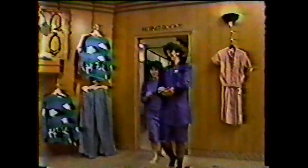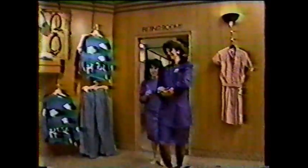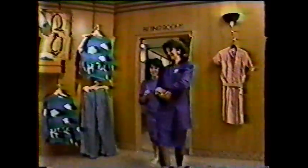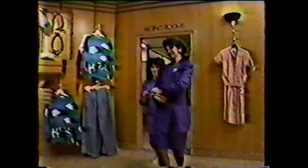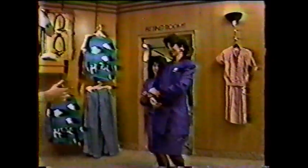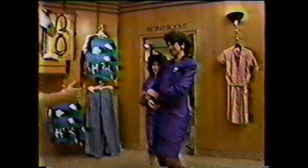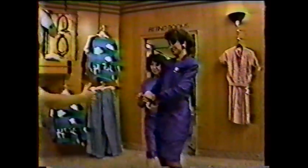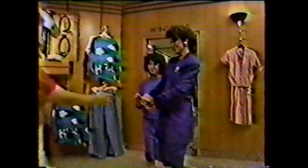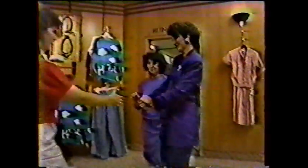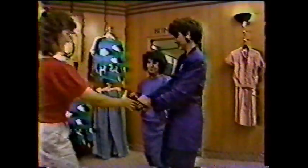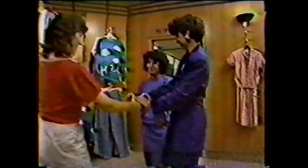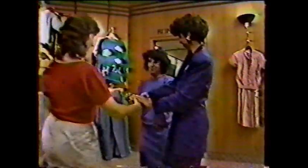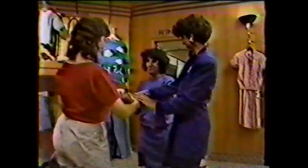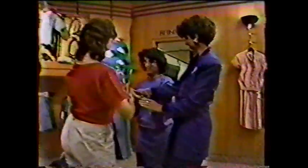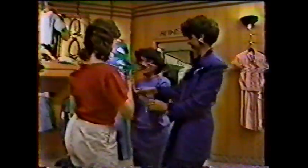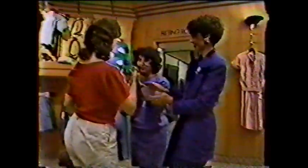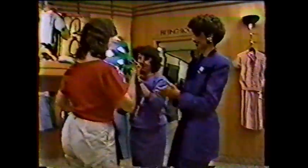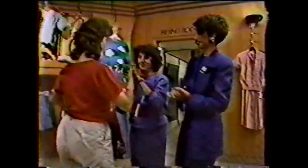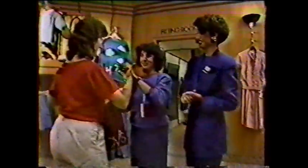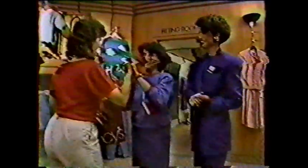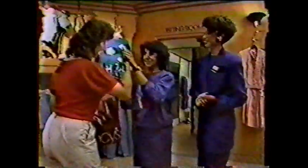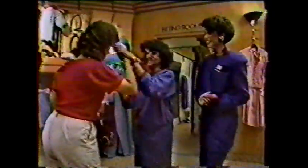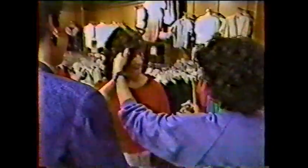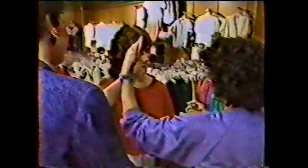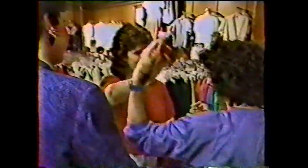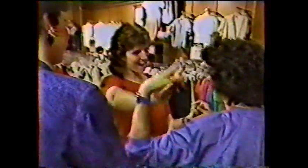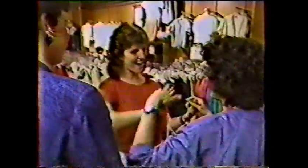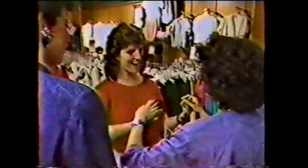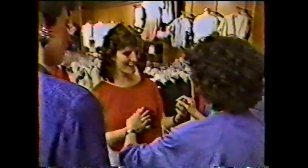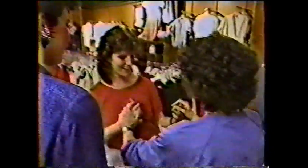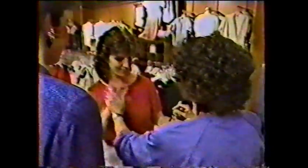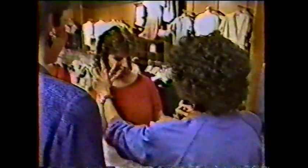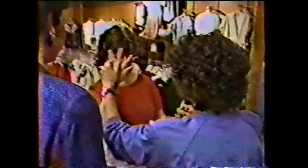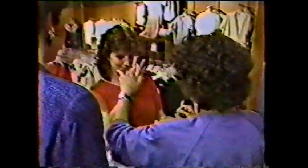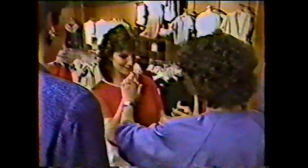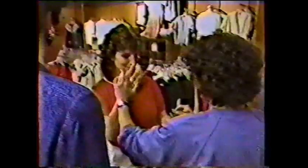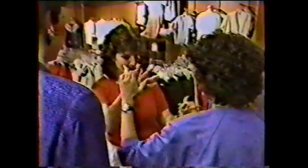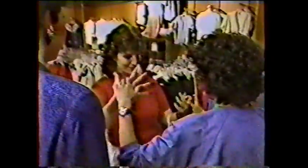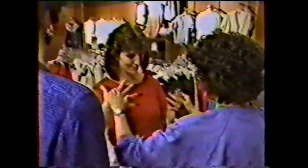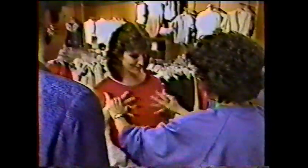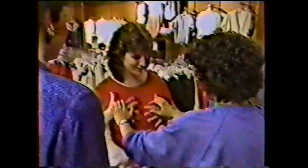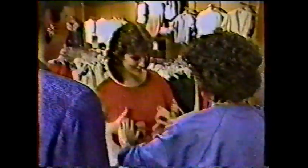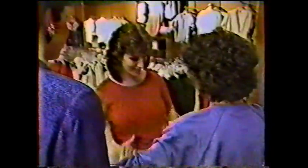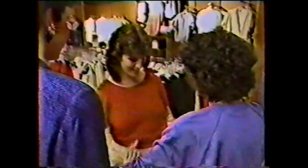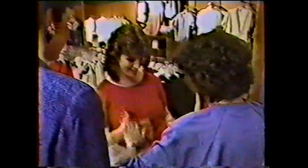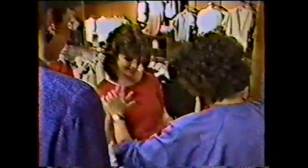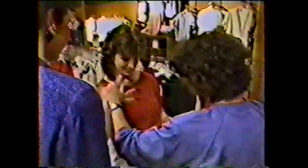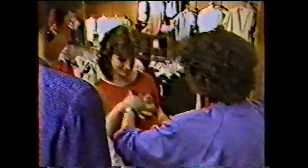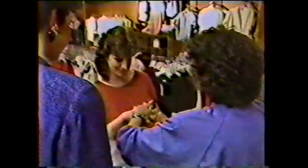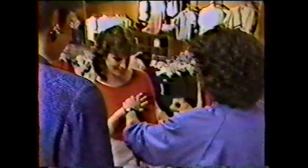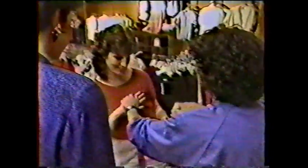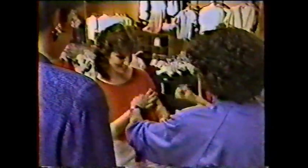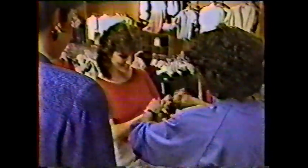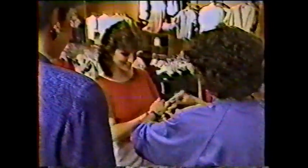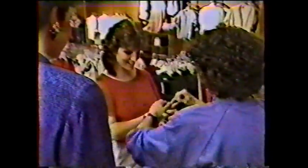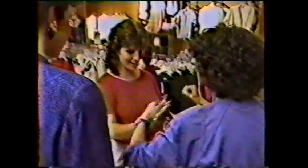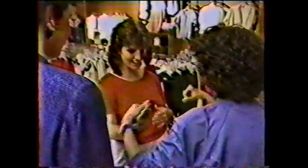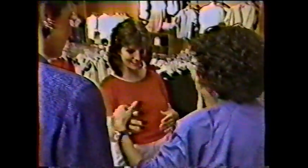this trip, Nancy's interpreter, Cindy, came along. Hi, what a beautiful dress. Wow, this is nice.